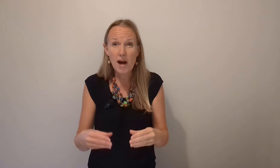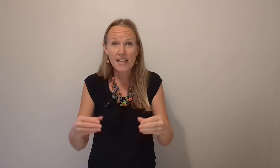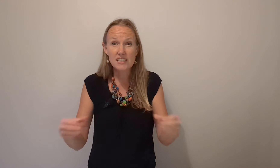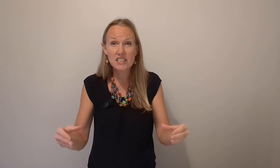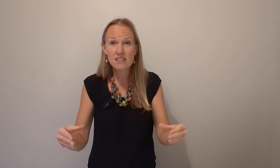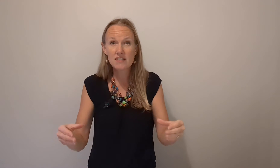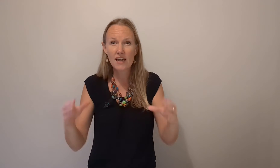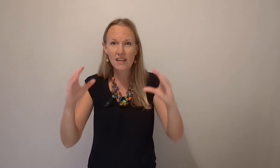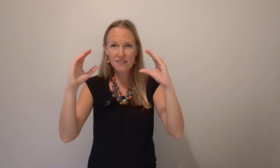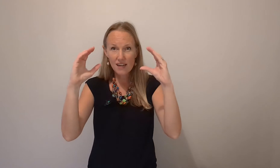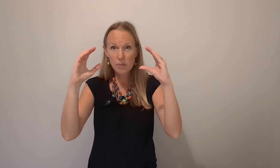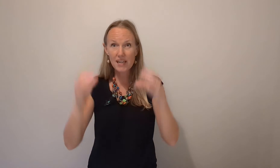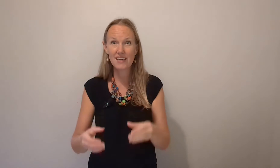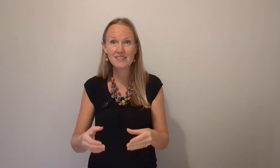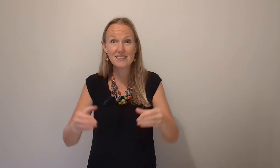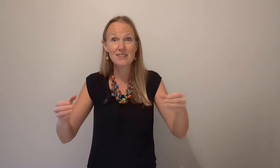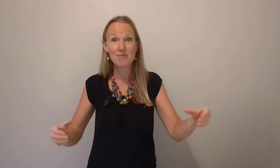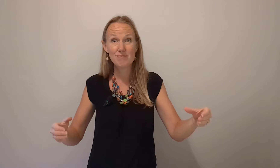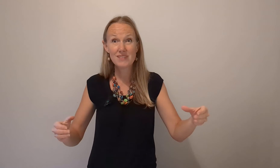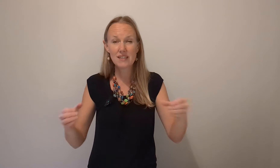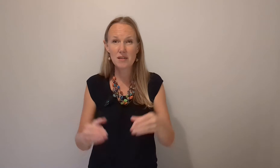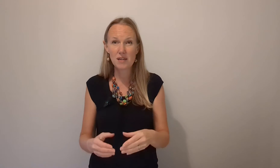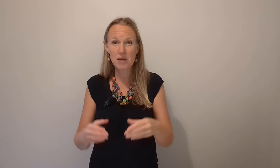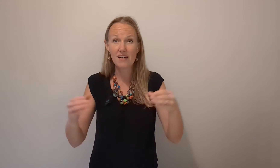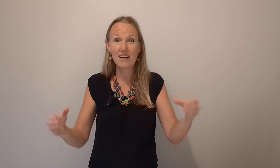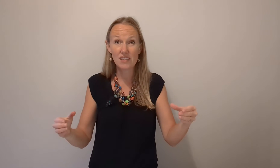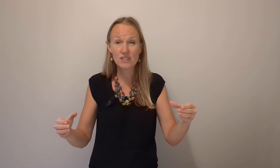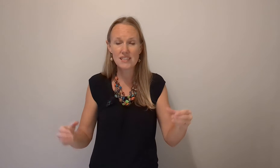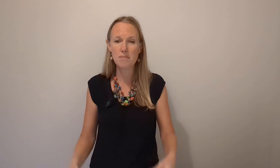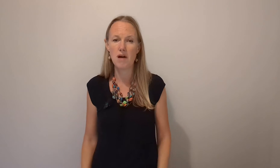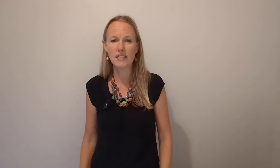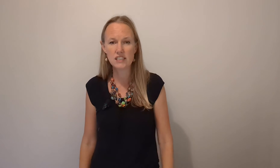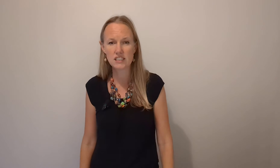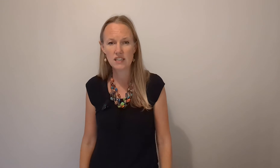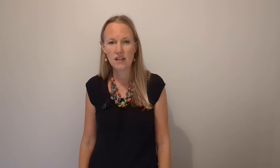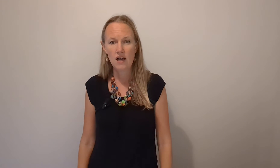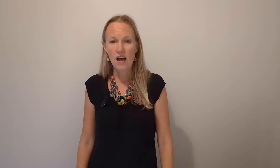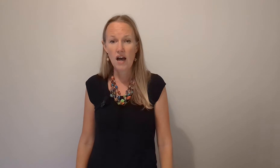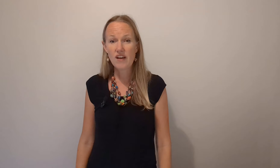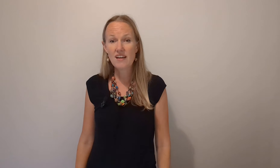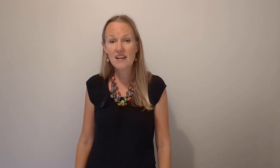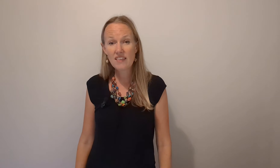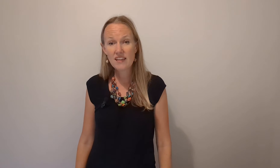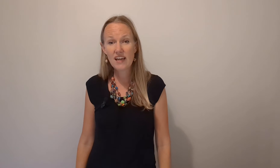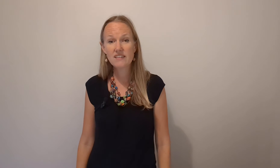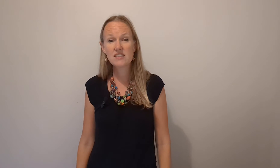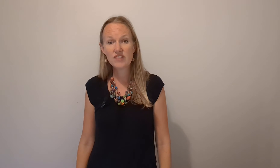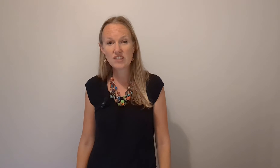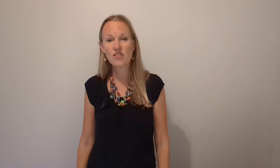much, okay? Cupped hands, I'm getting bigger. I know it's not much. I've got nothing else fit for